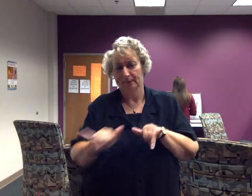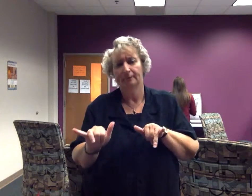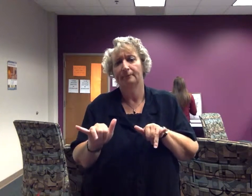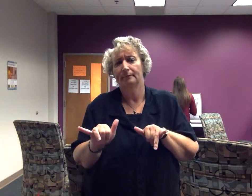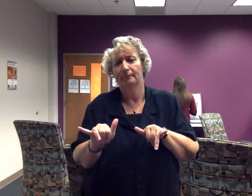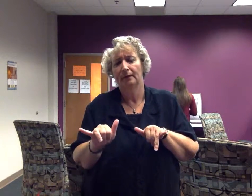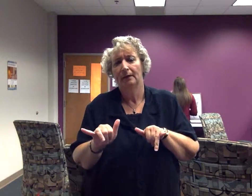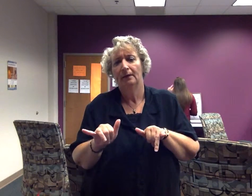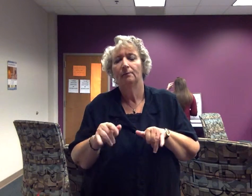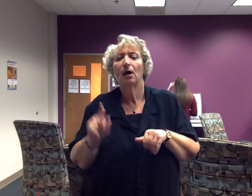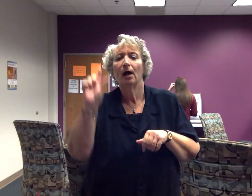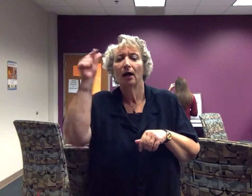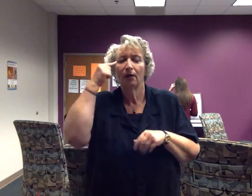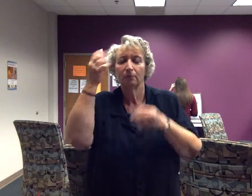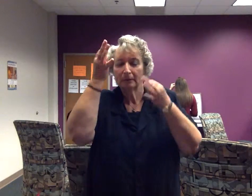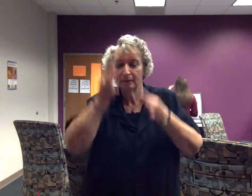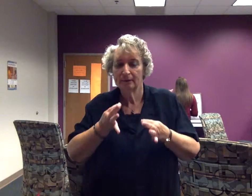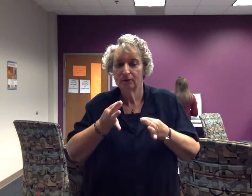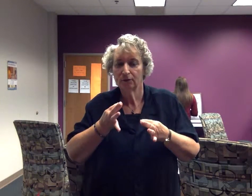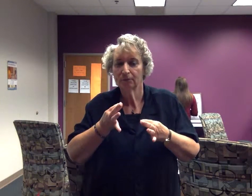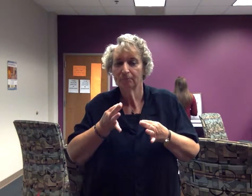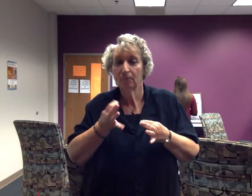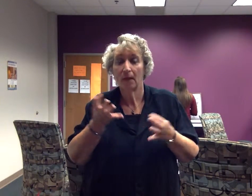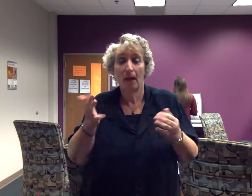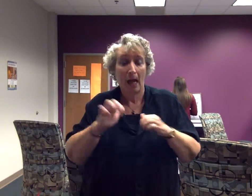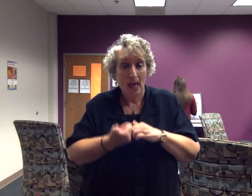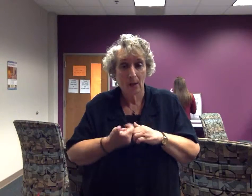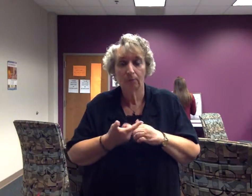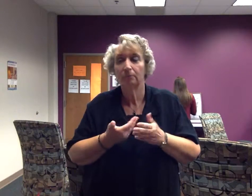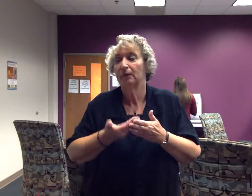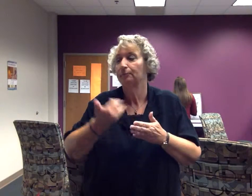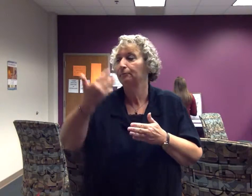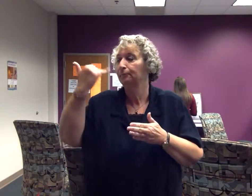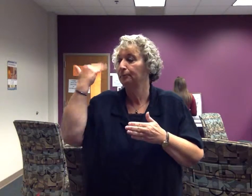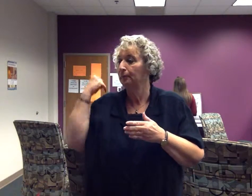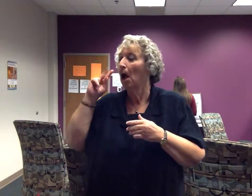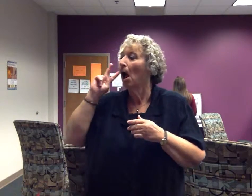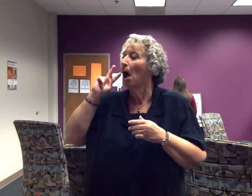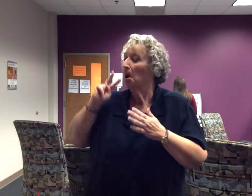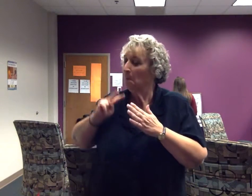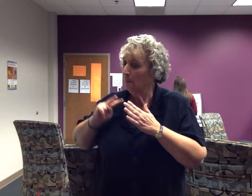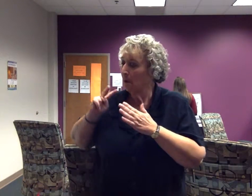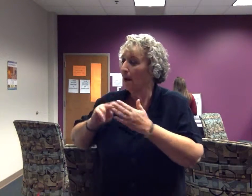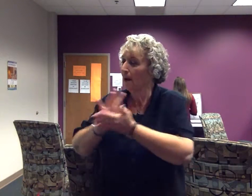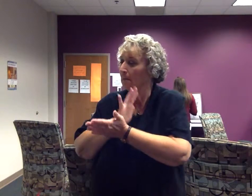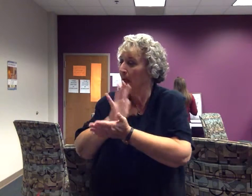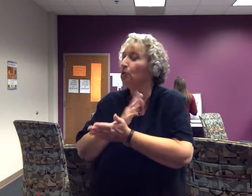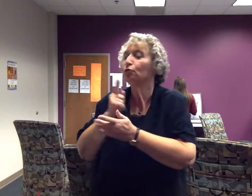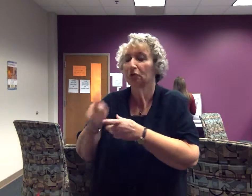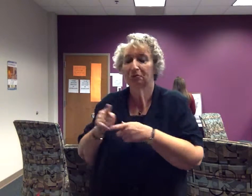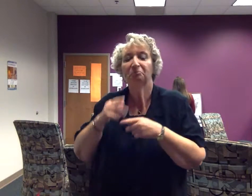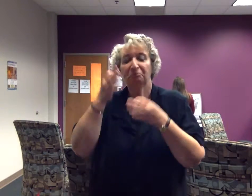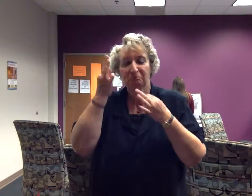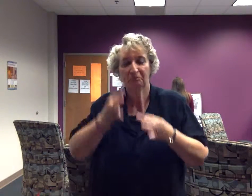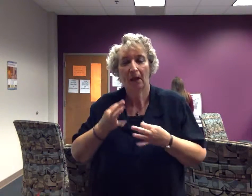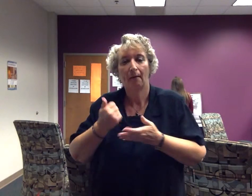based on previous government decisions or prior documents that were written long before our government was around that actually have turned